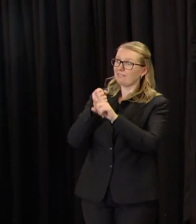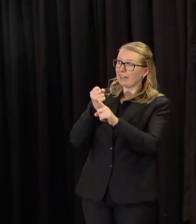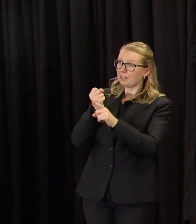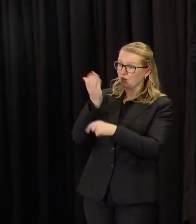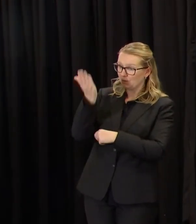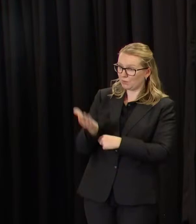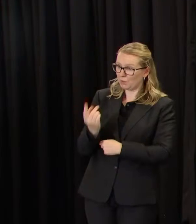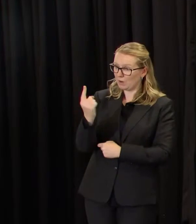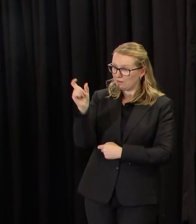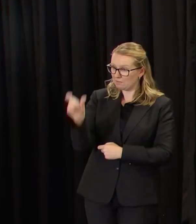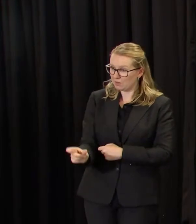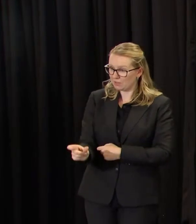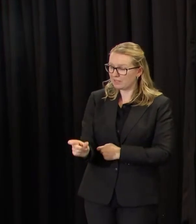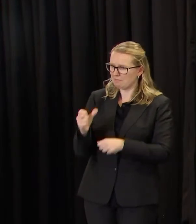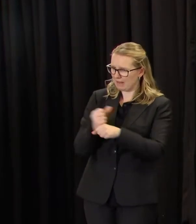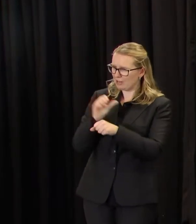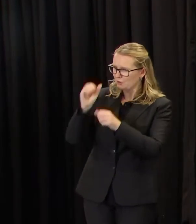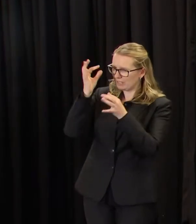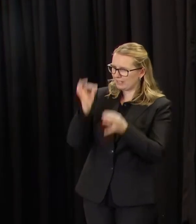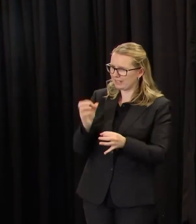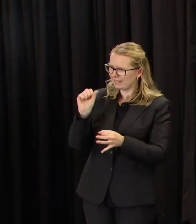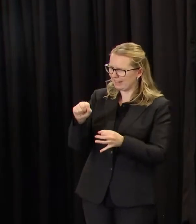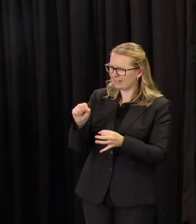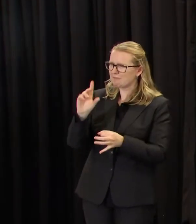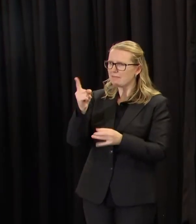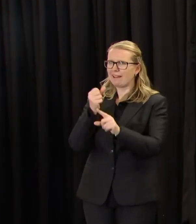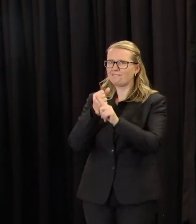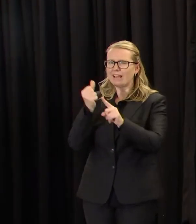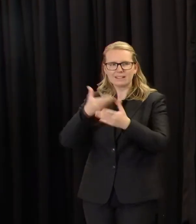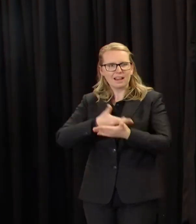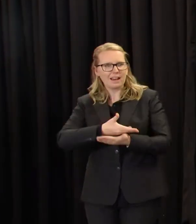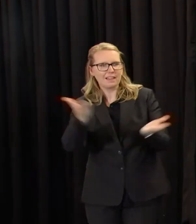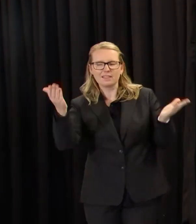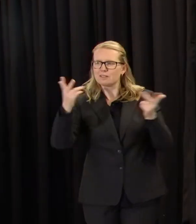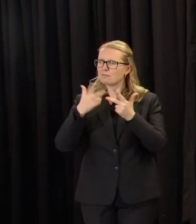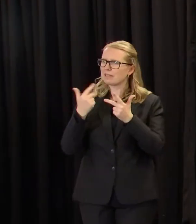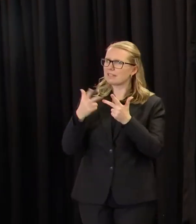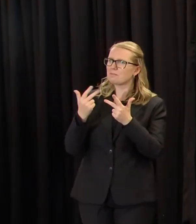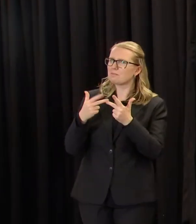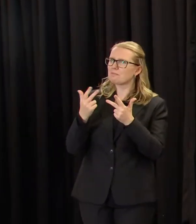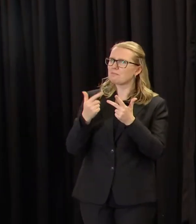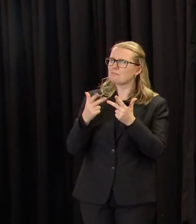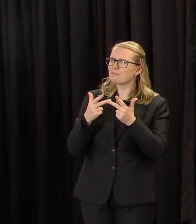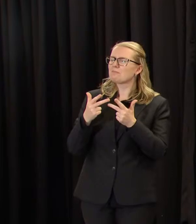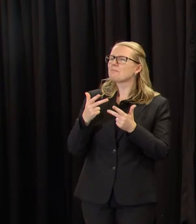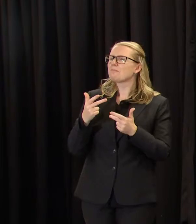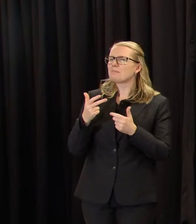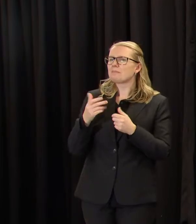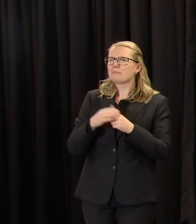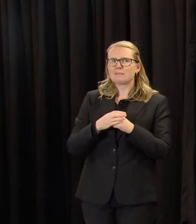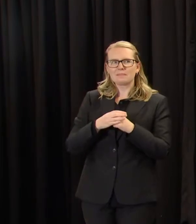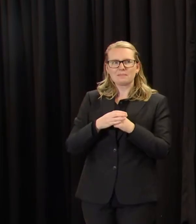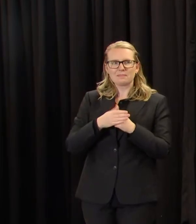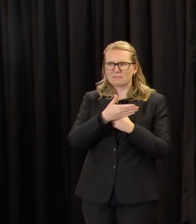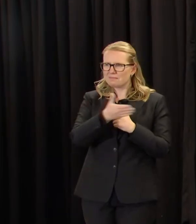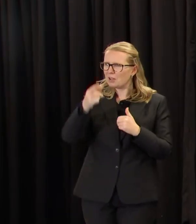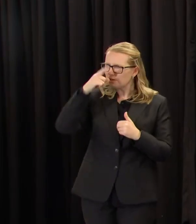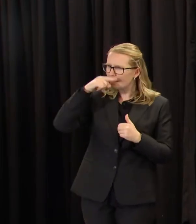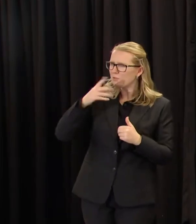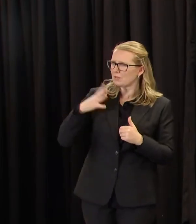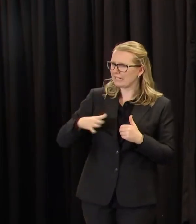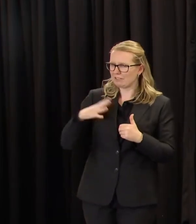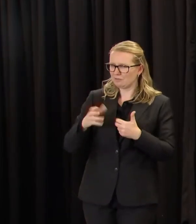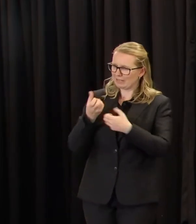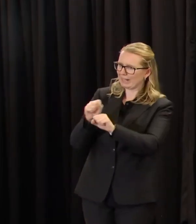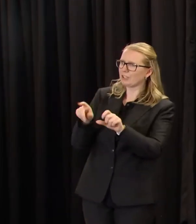but they're made by you, but they affect so many others. And that's where that difficult balance has to come forward. And that's why we have mandated